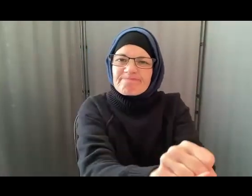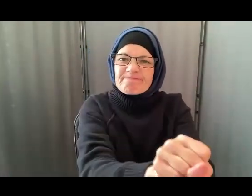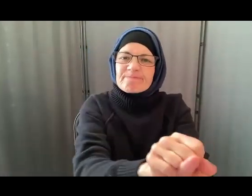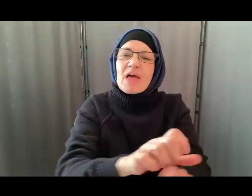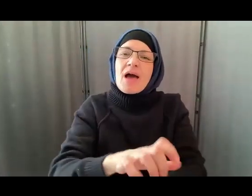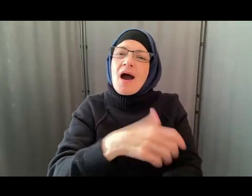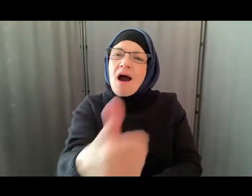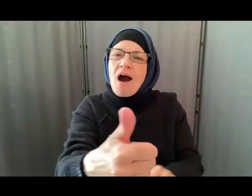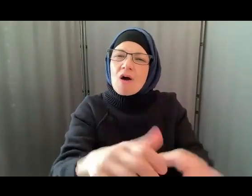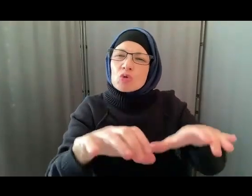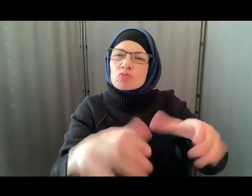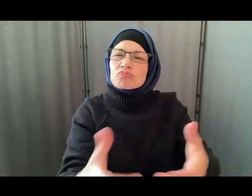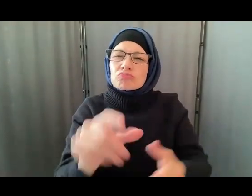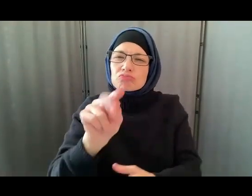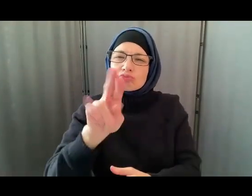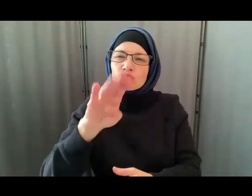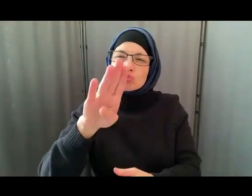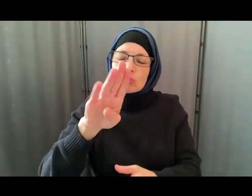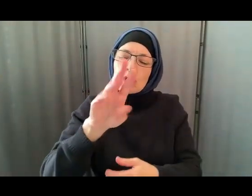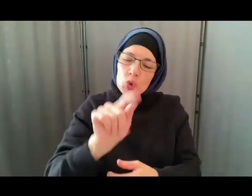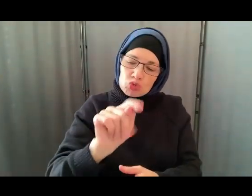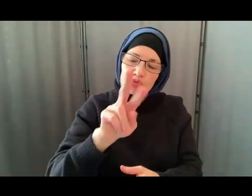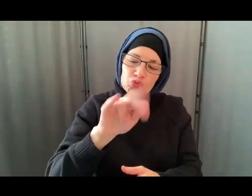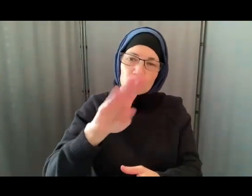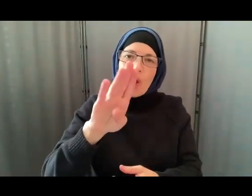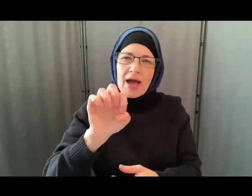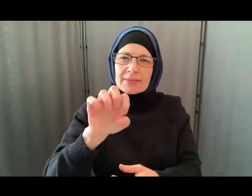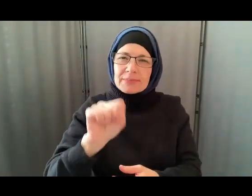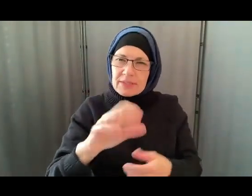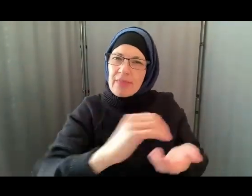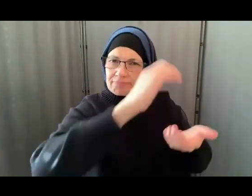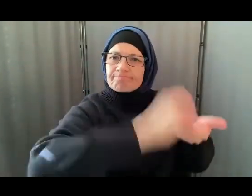with the Prophet sallallahu alayhi wasallam.